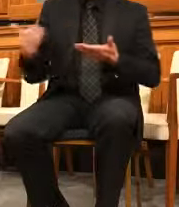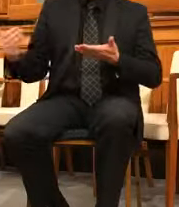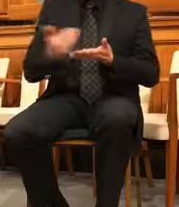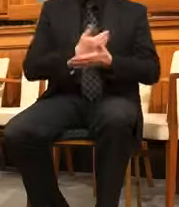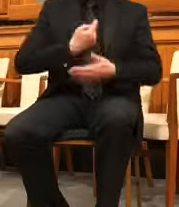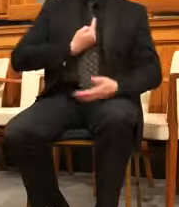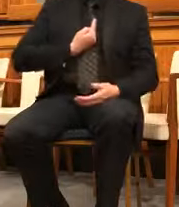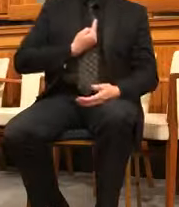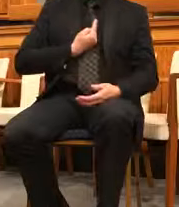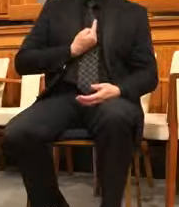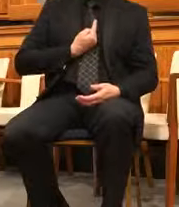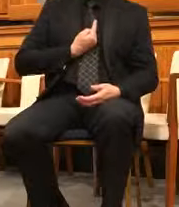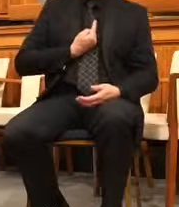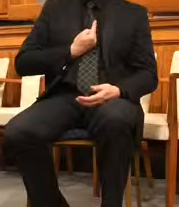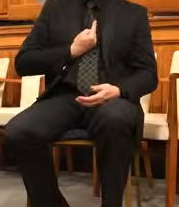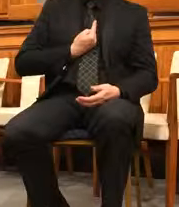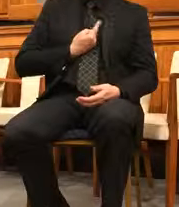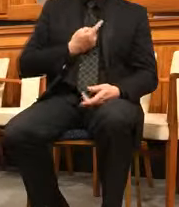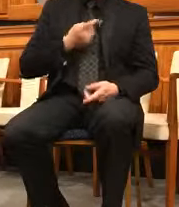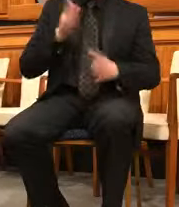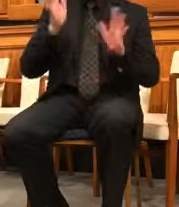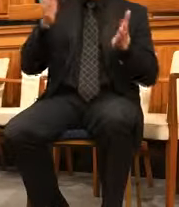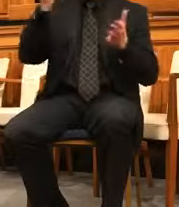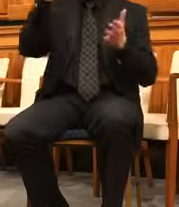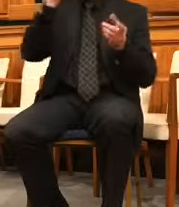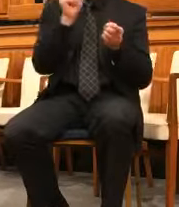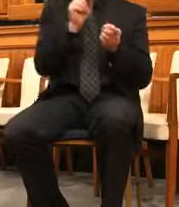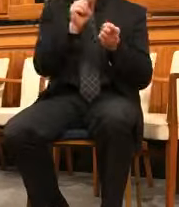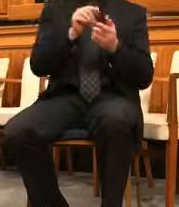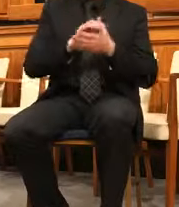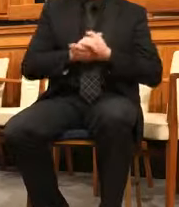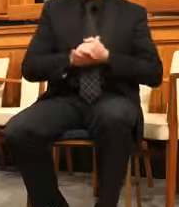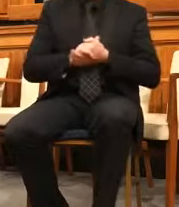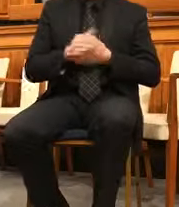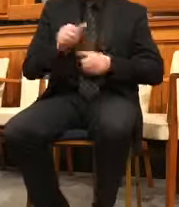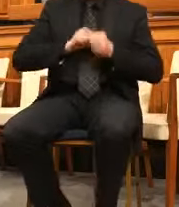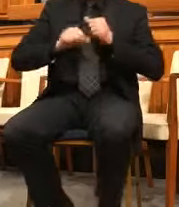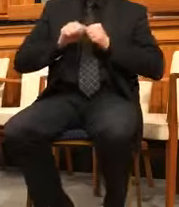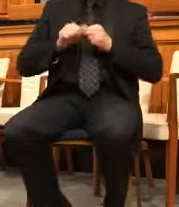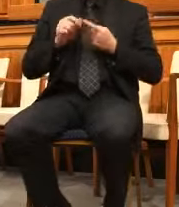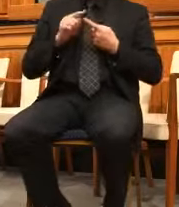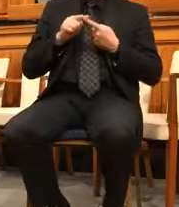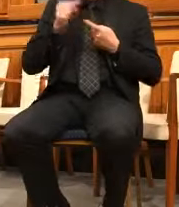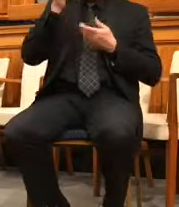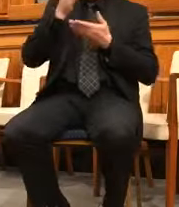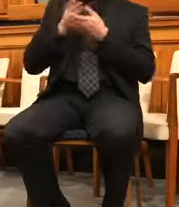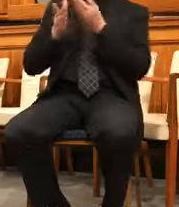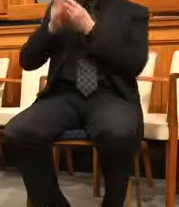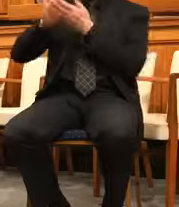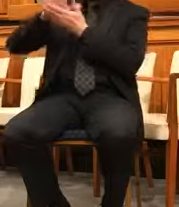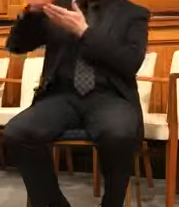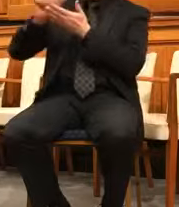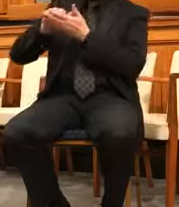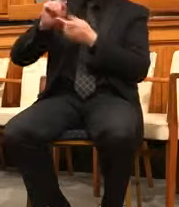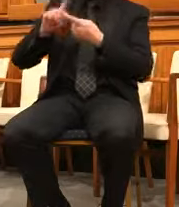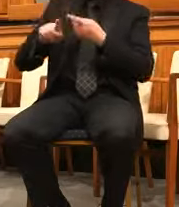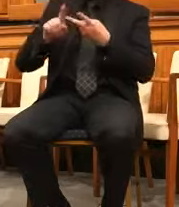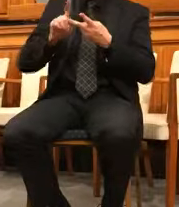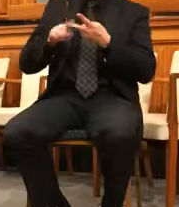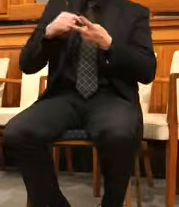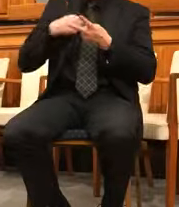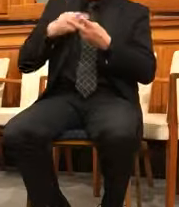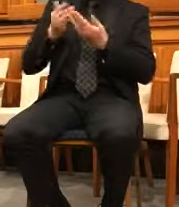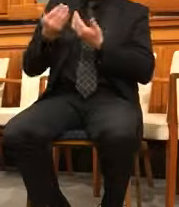must believe. I believe God is holy. I believe I am separated from him because I